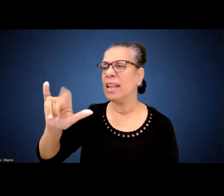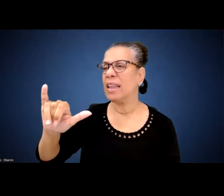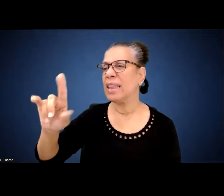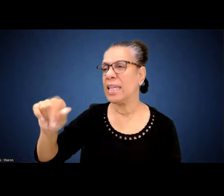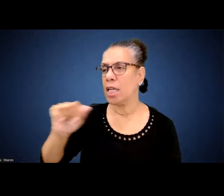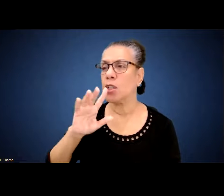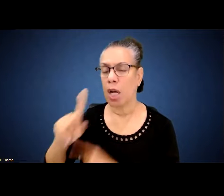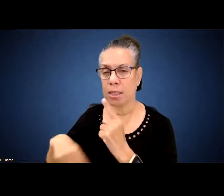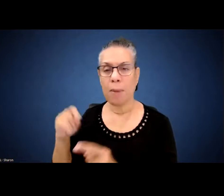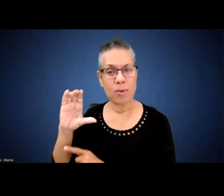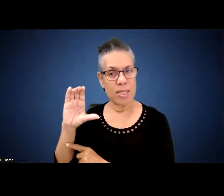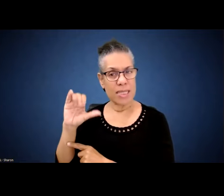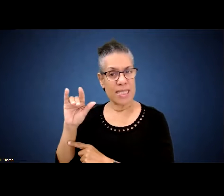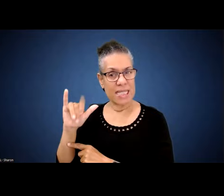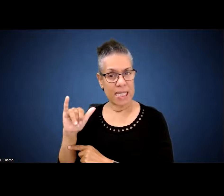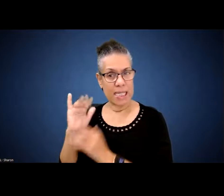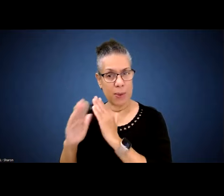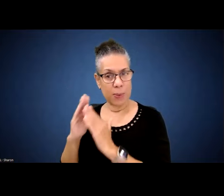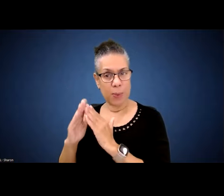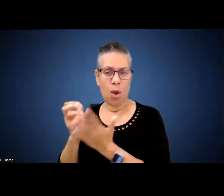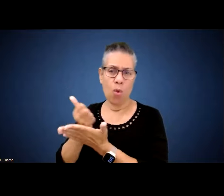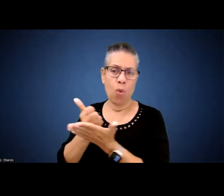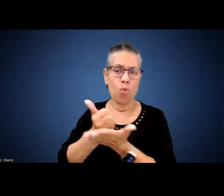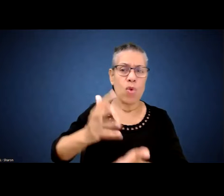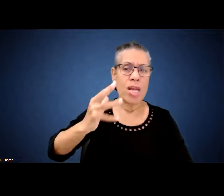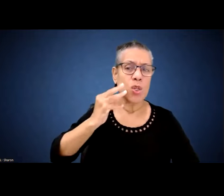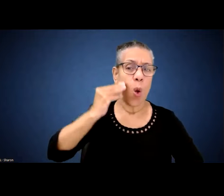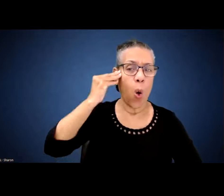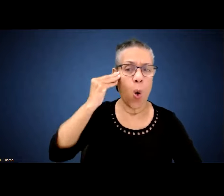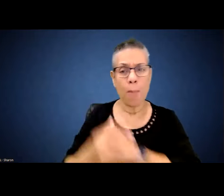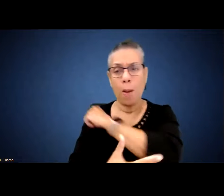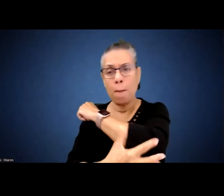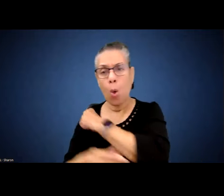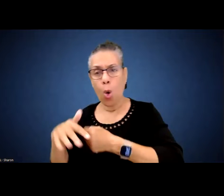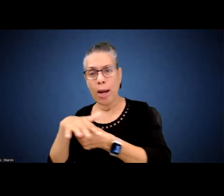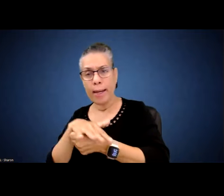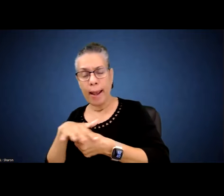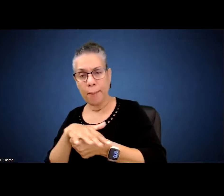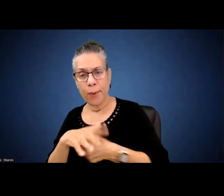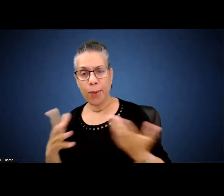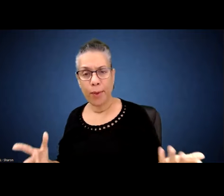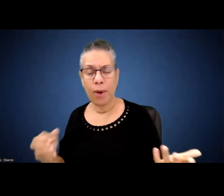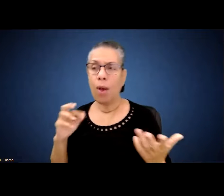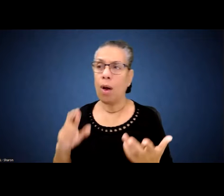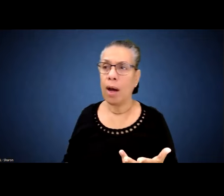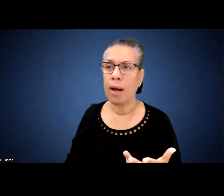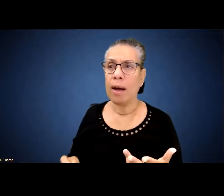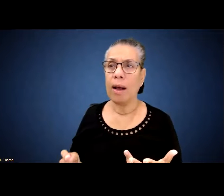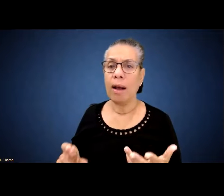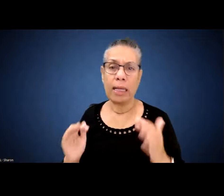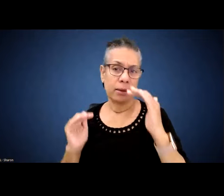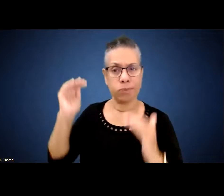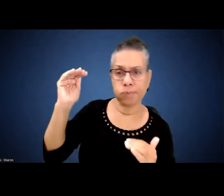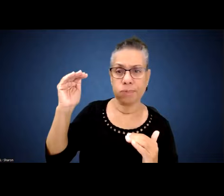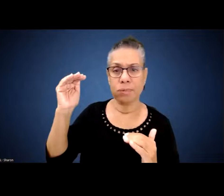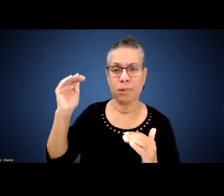first, the rich homes in the poor neighborhoods, or that these type of issues are